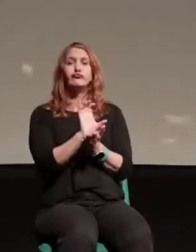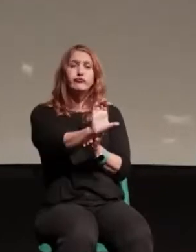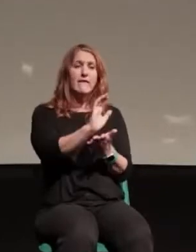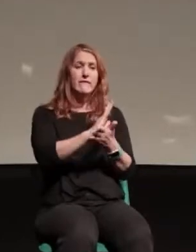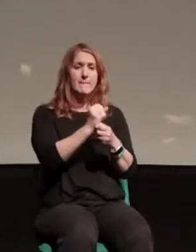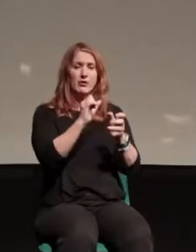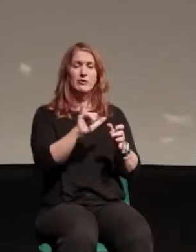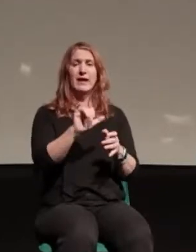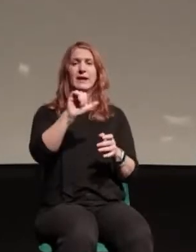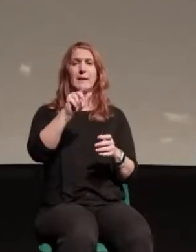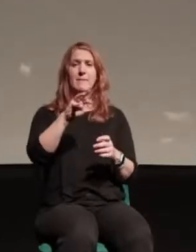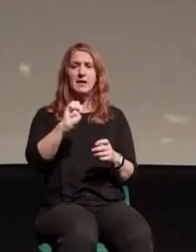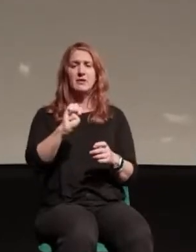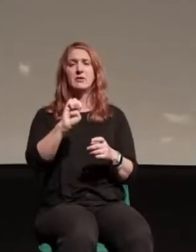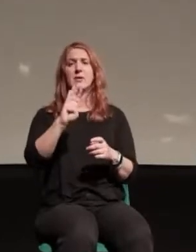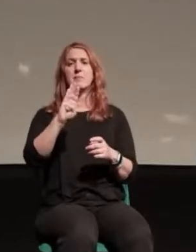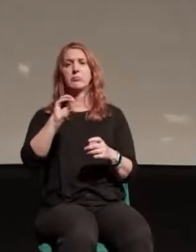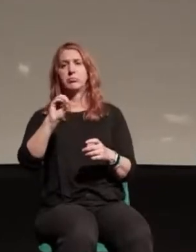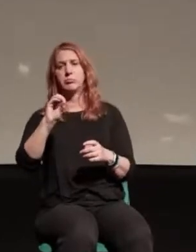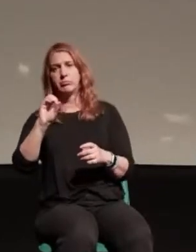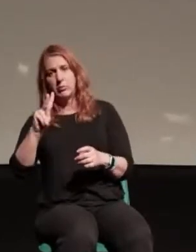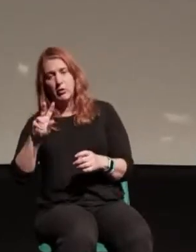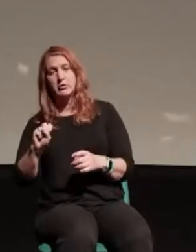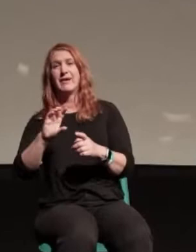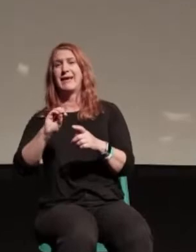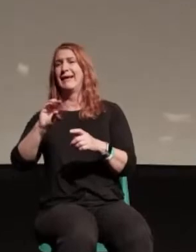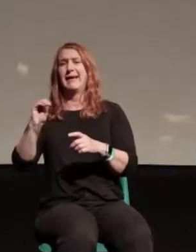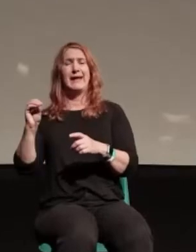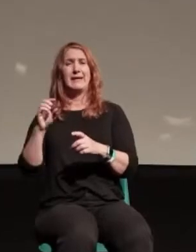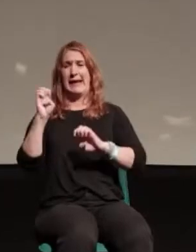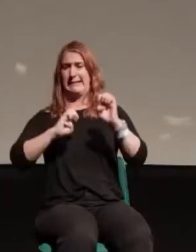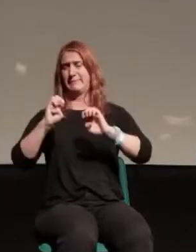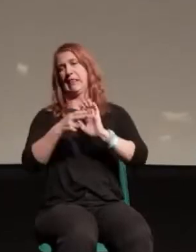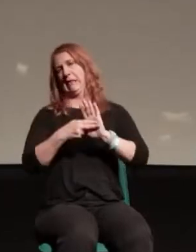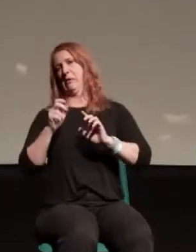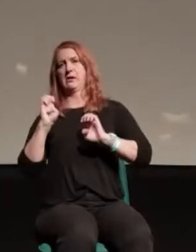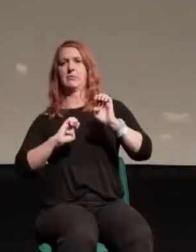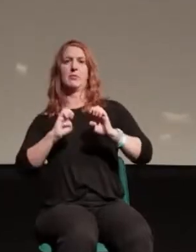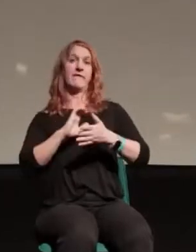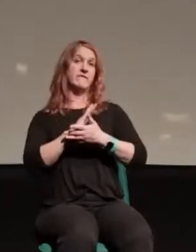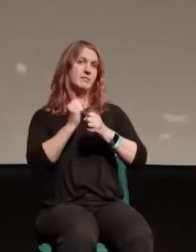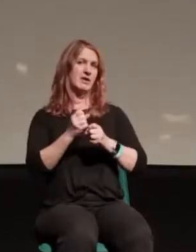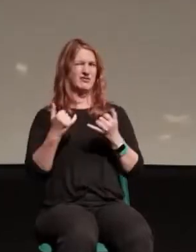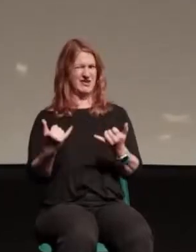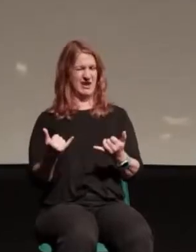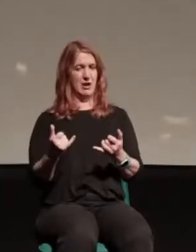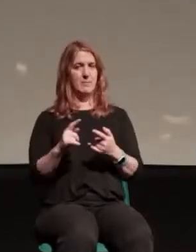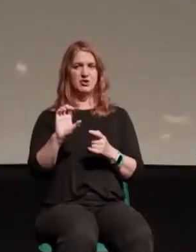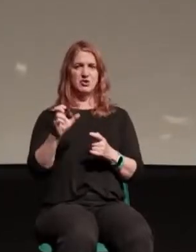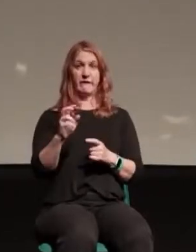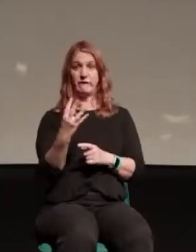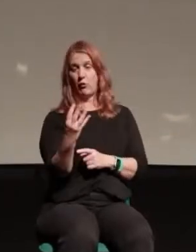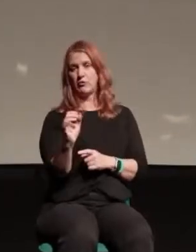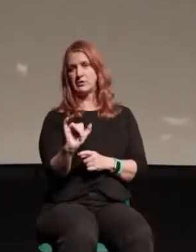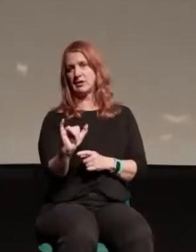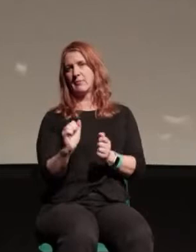filmmakers like Camille Phillips and Marlon Riggs, who we would consider experimental filmmakers these days. Channel 4 did the same